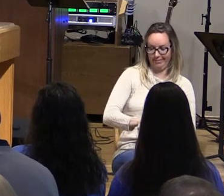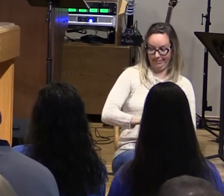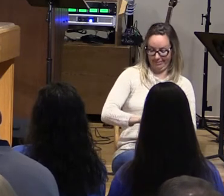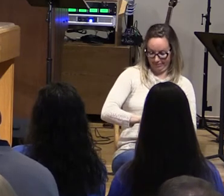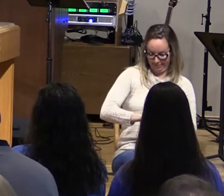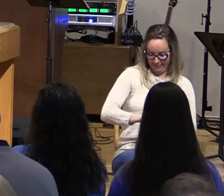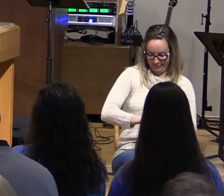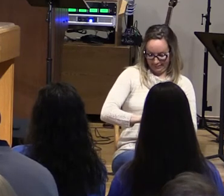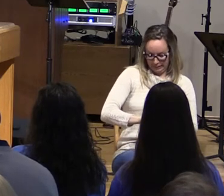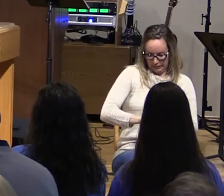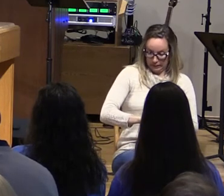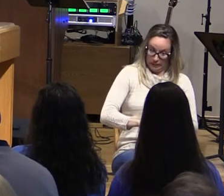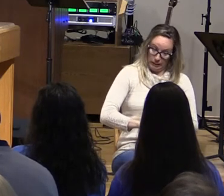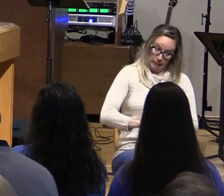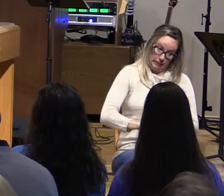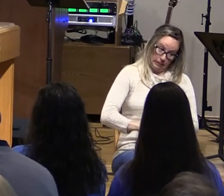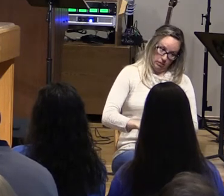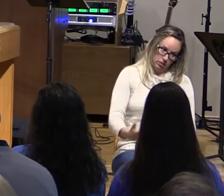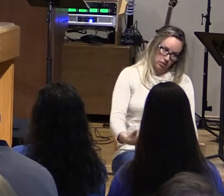Got me good.